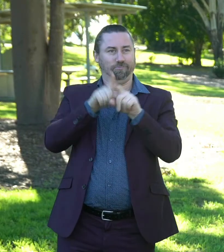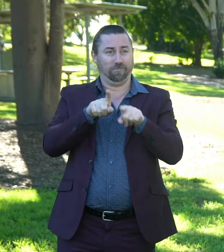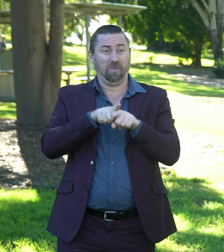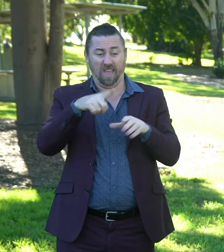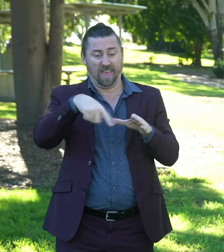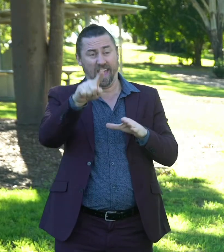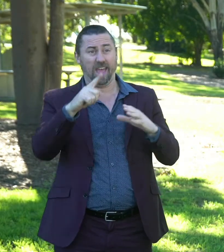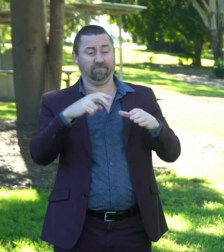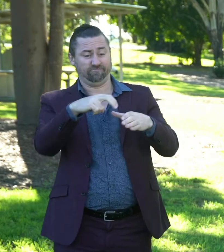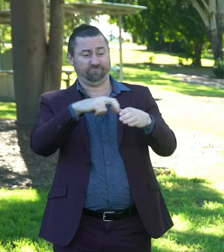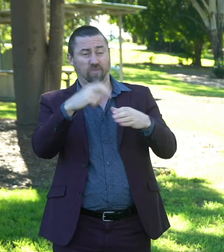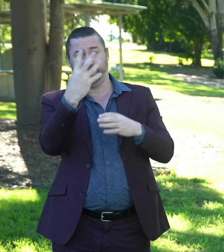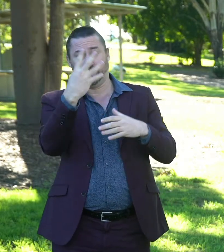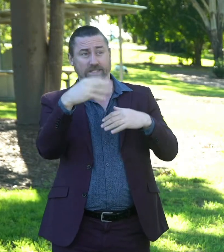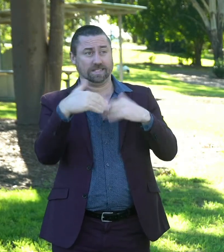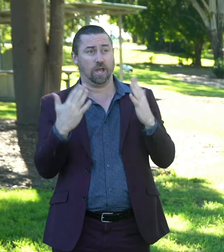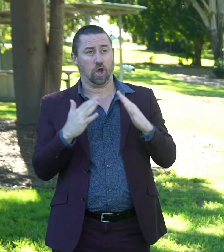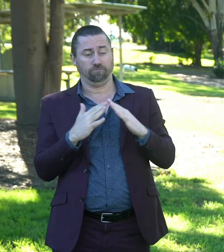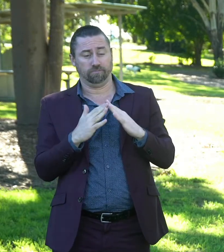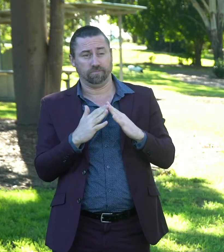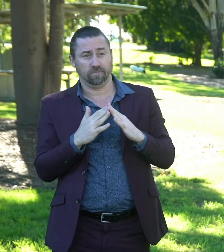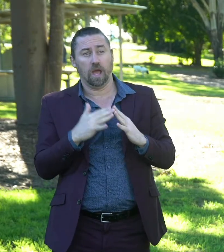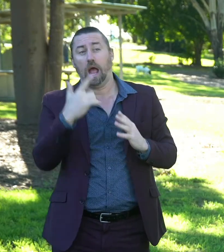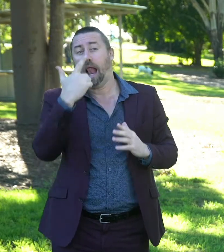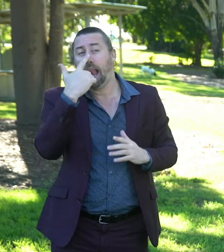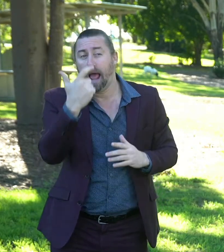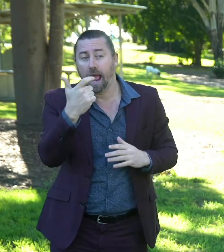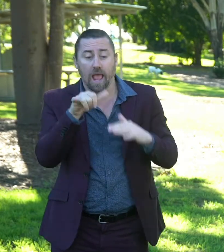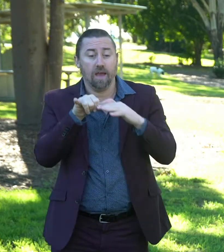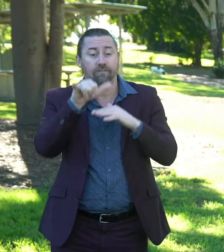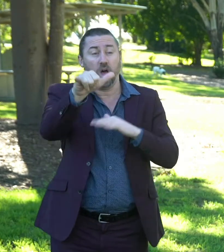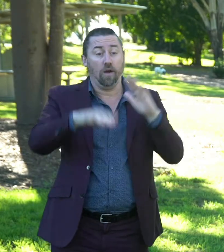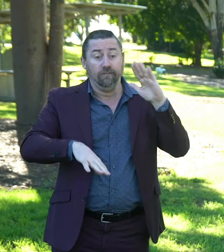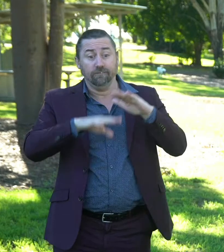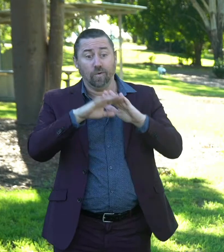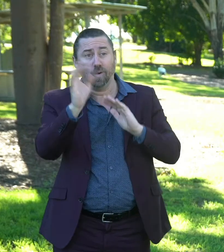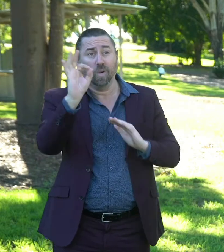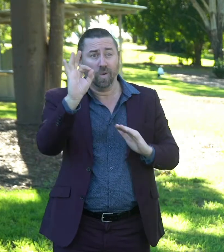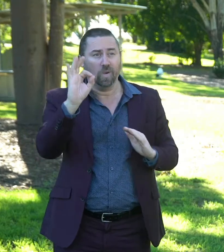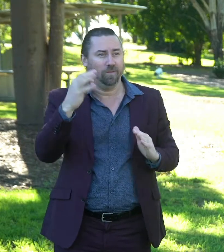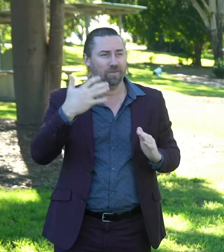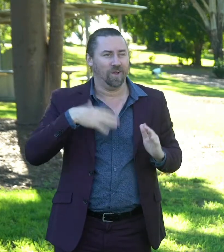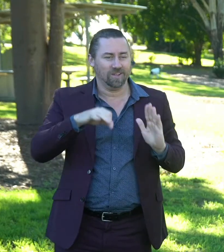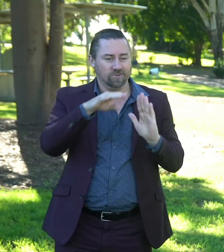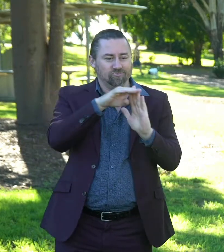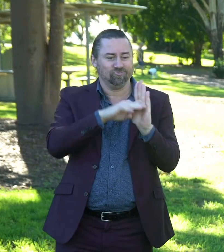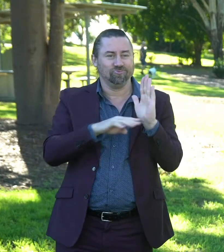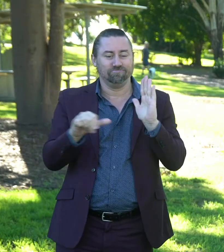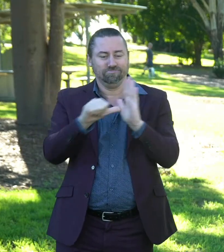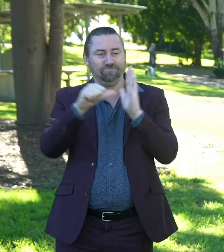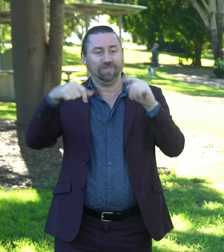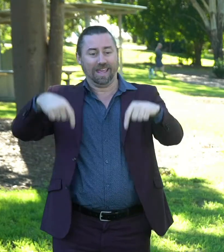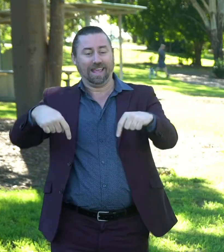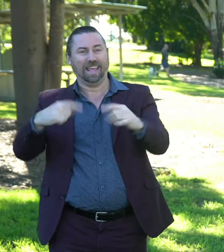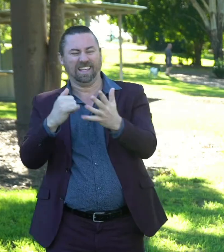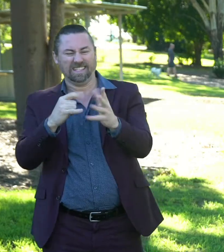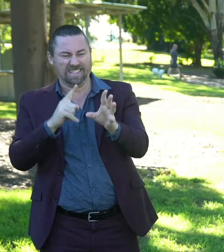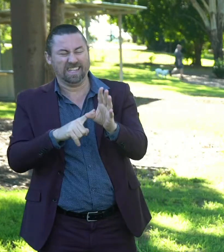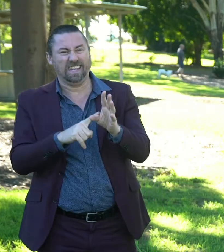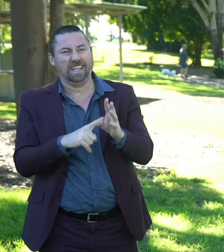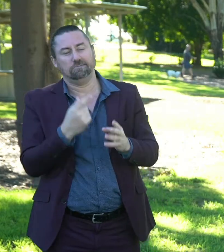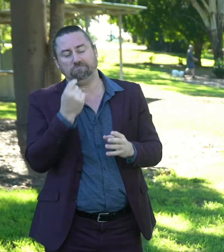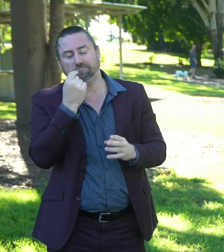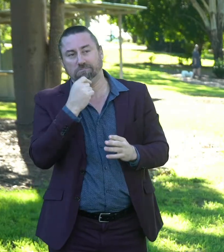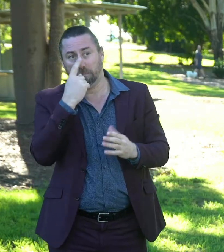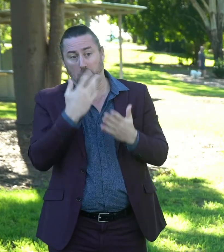14 days. Fortunately, the flights were fairly empty because of all of the restrictions with Sydney. Then there